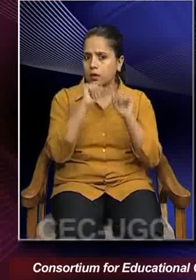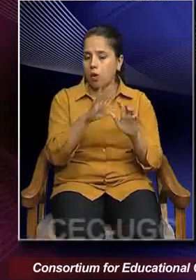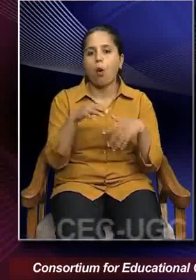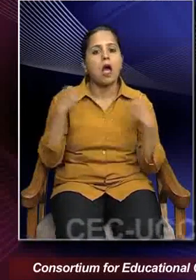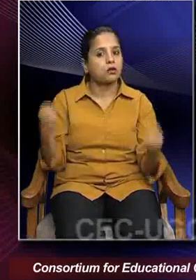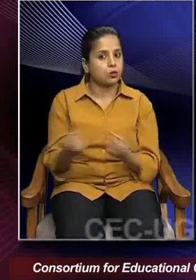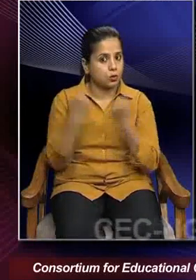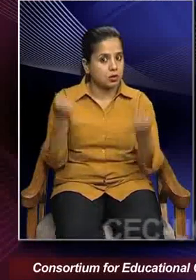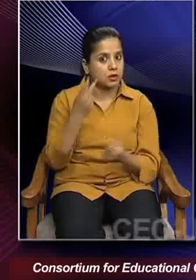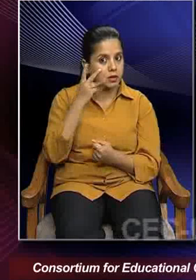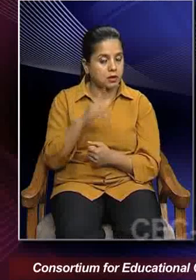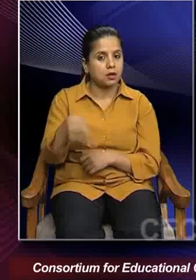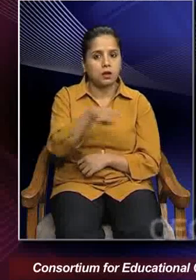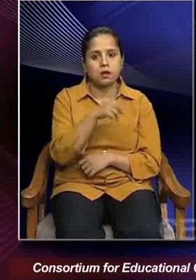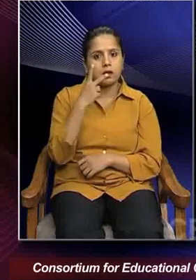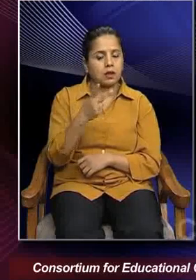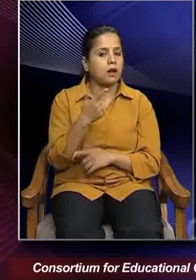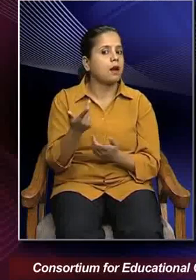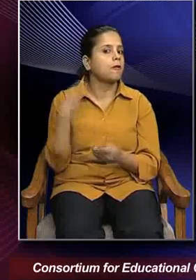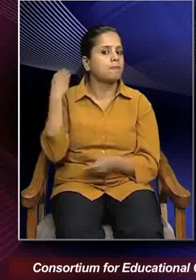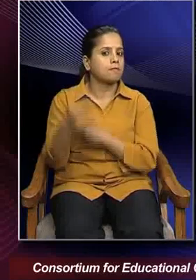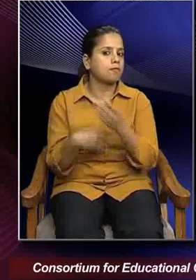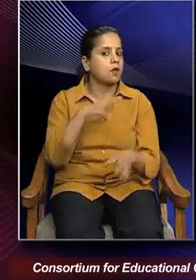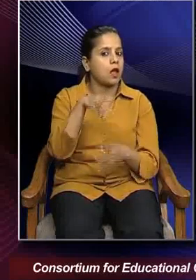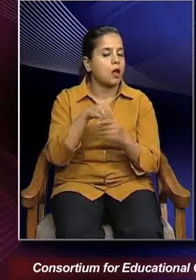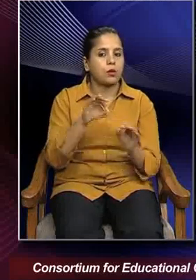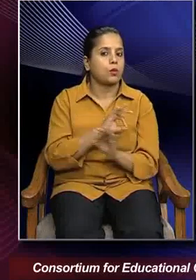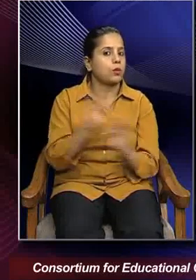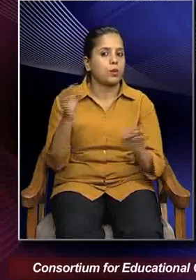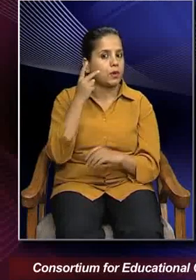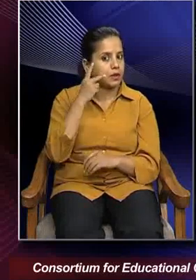action are its non-inherent cause.